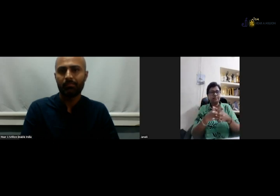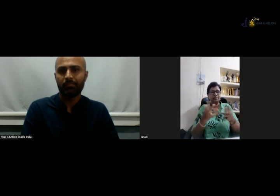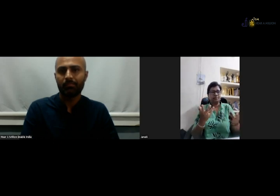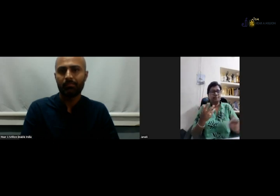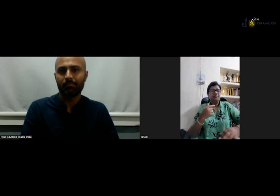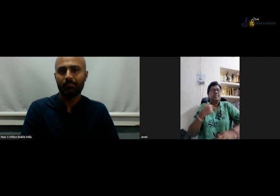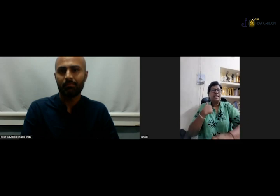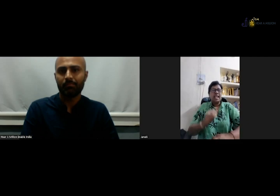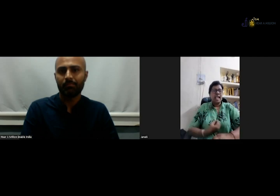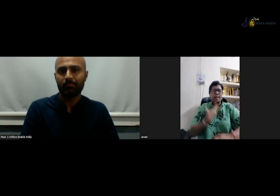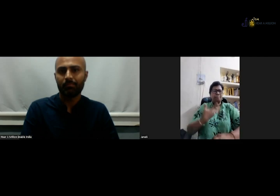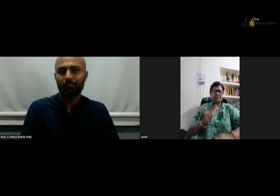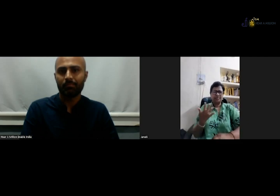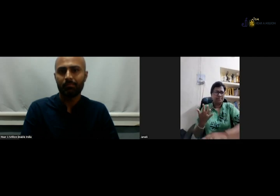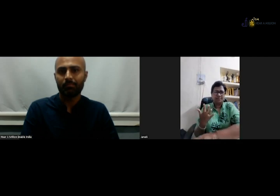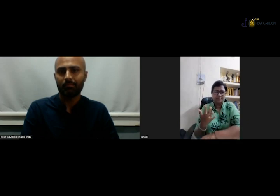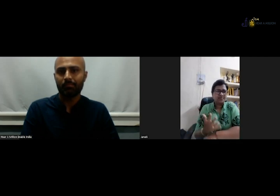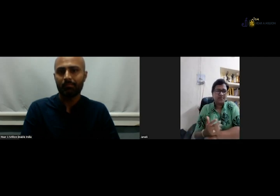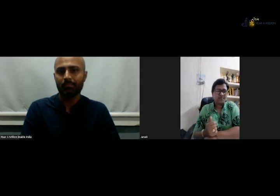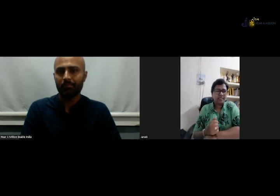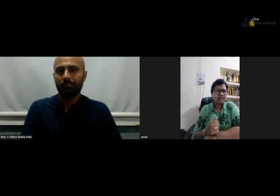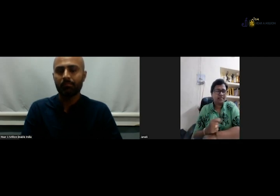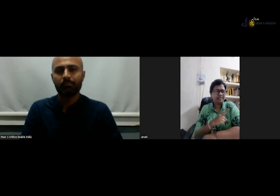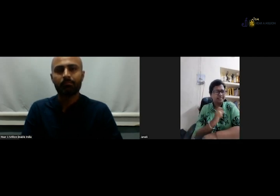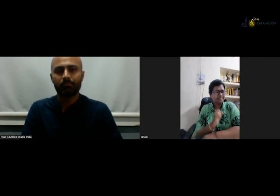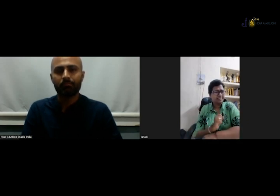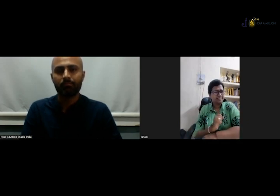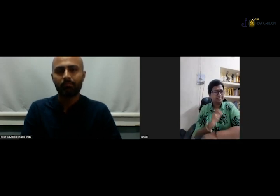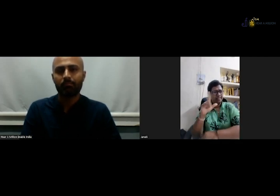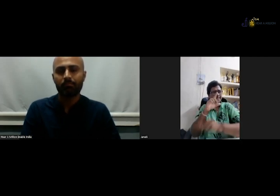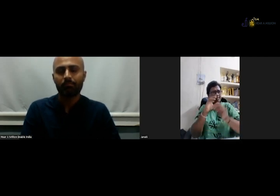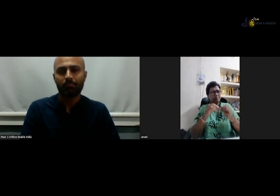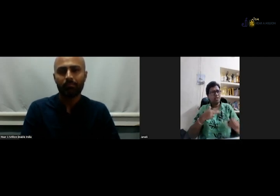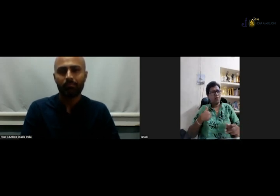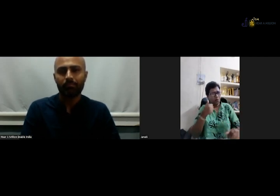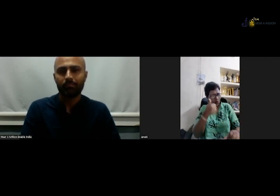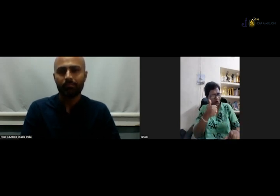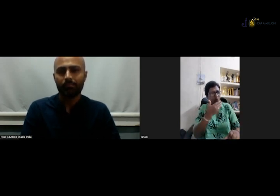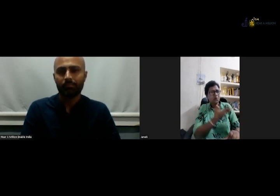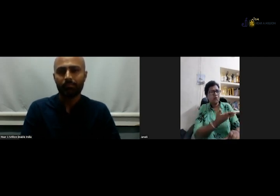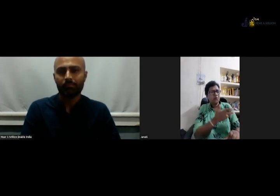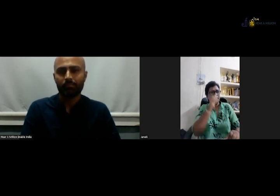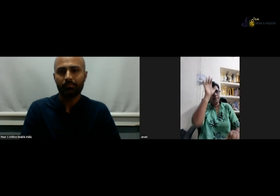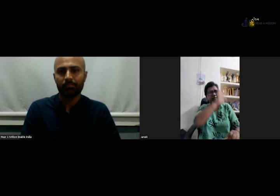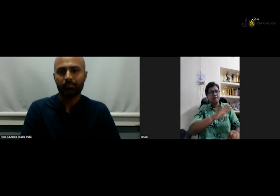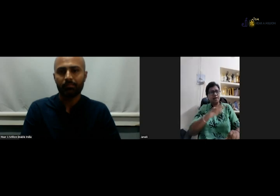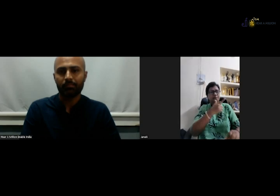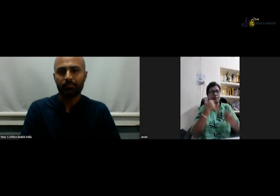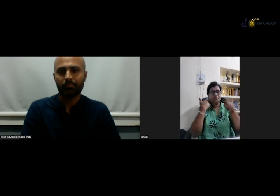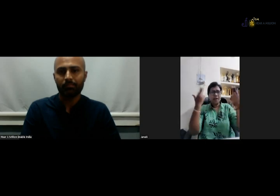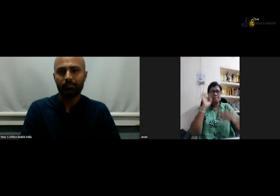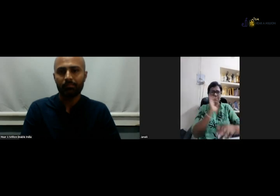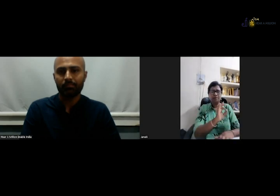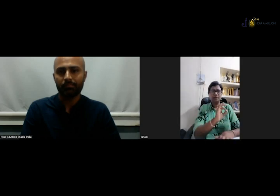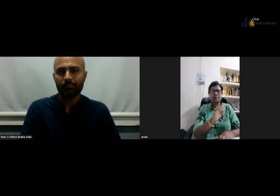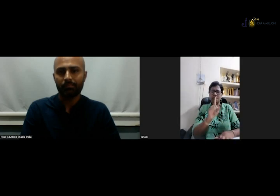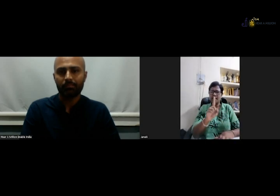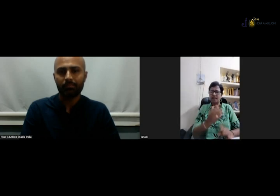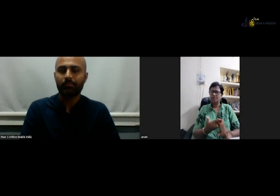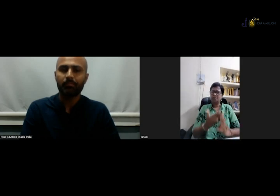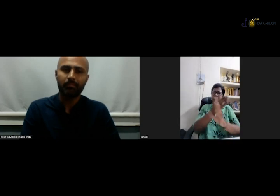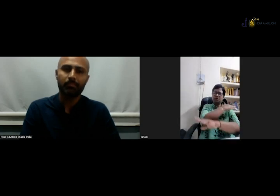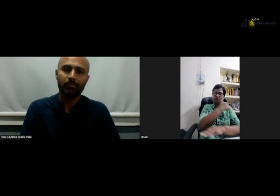said, yes, she's no more. And I feel so stressed. I'm not happy with that. She done